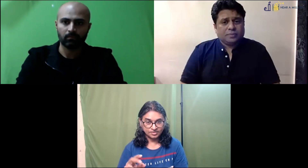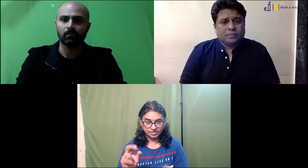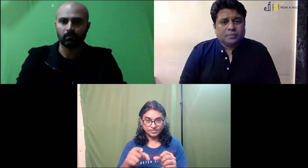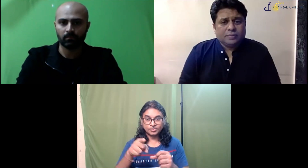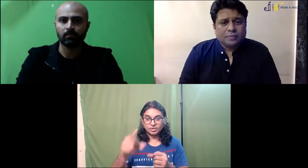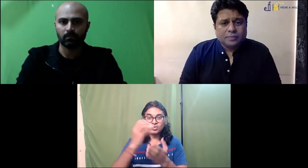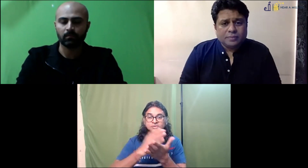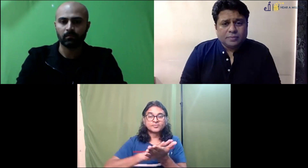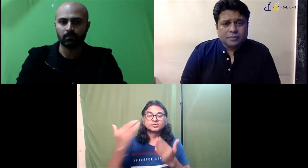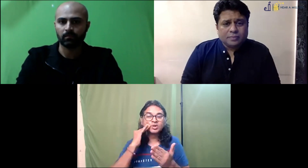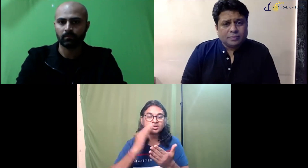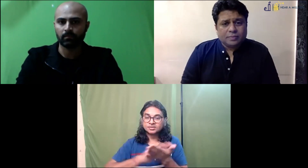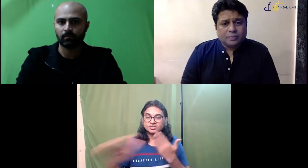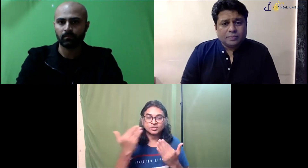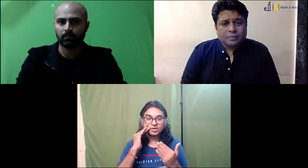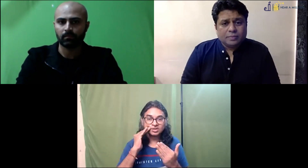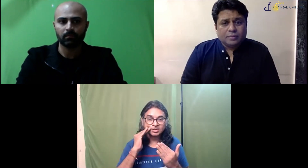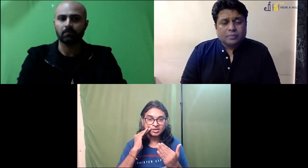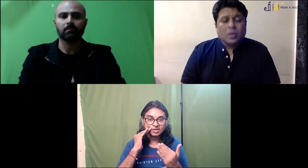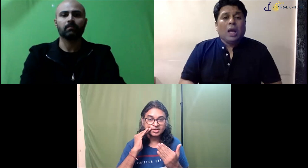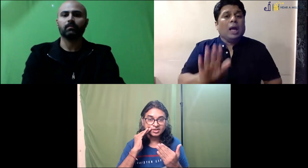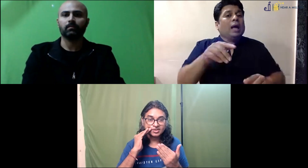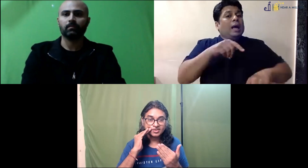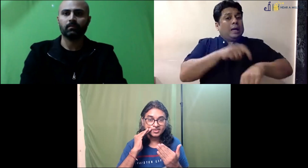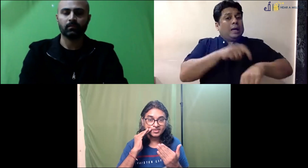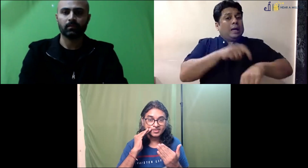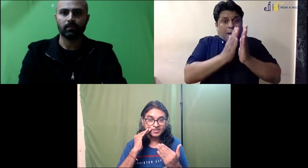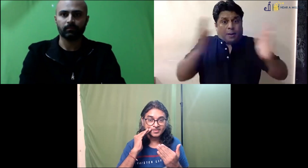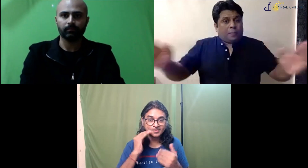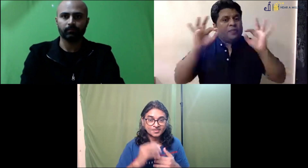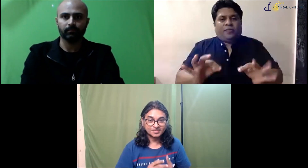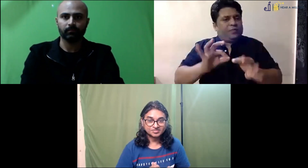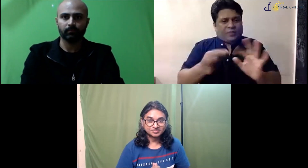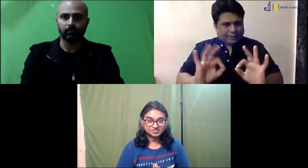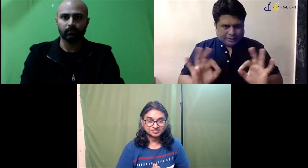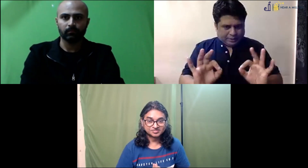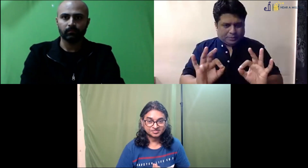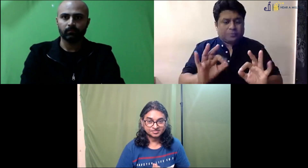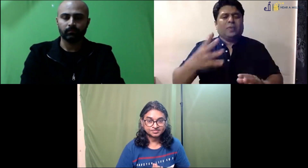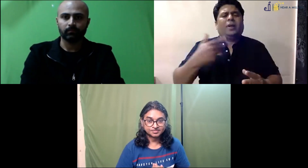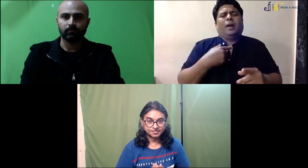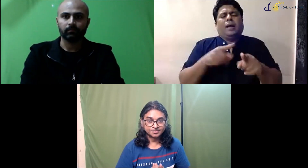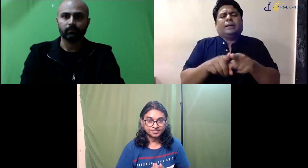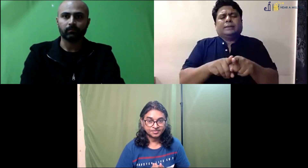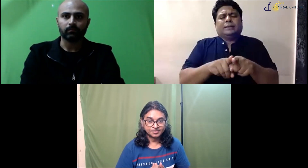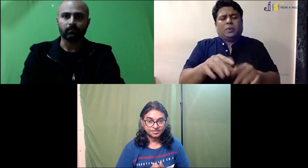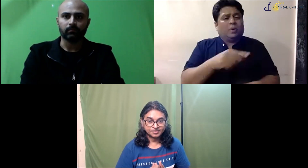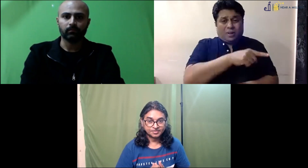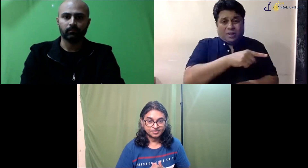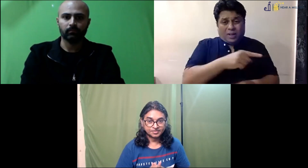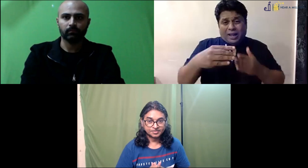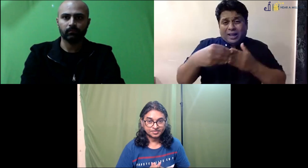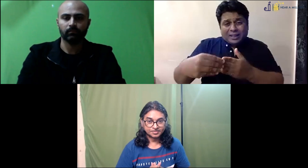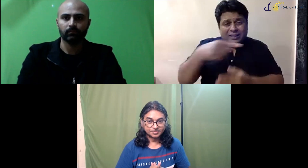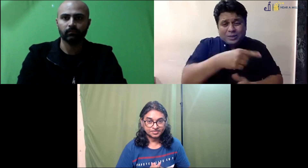only, that we can do. So when it will finish the course, so the duration of the